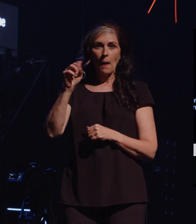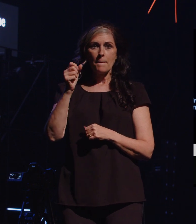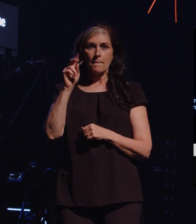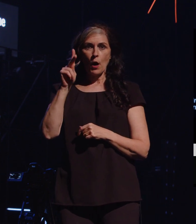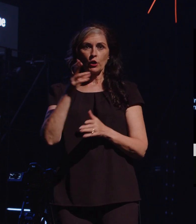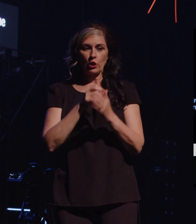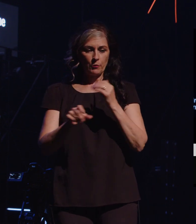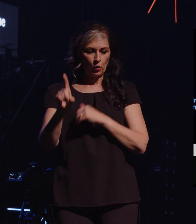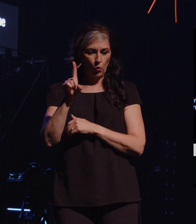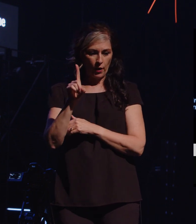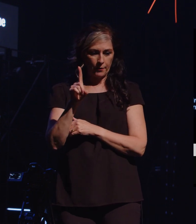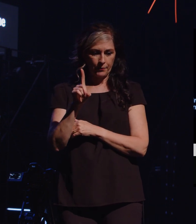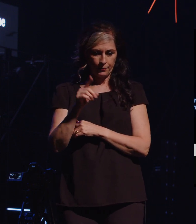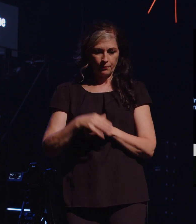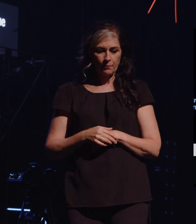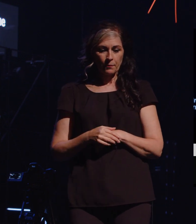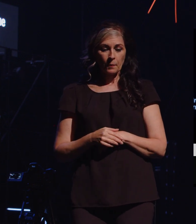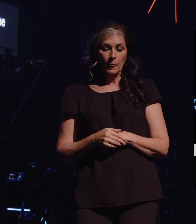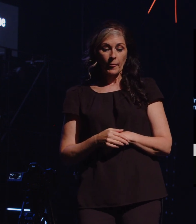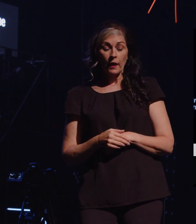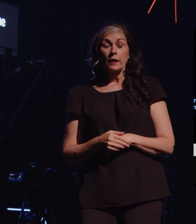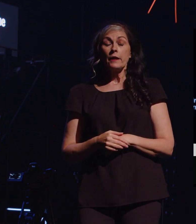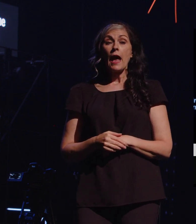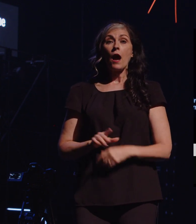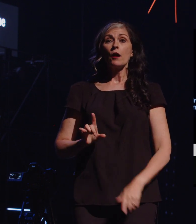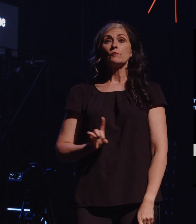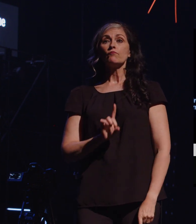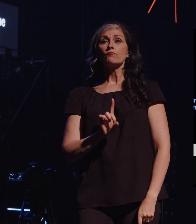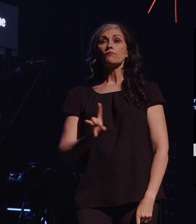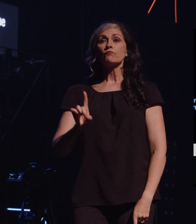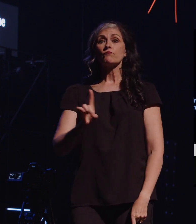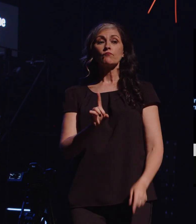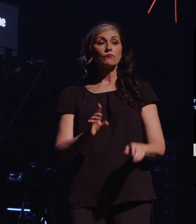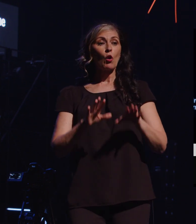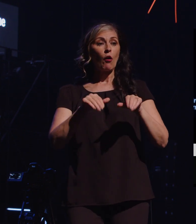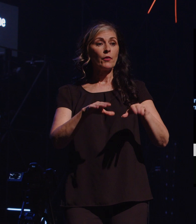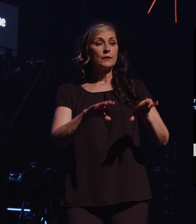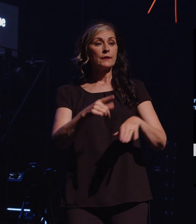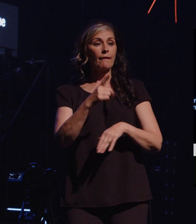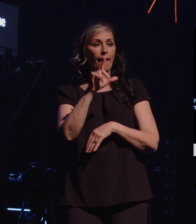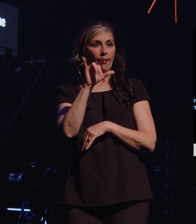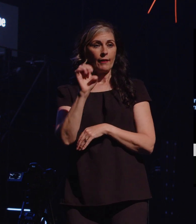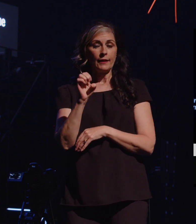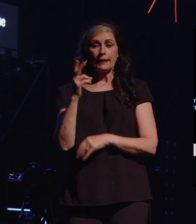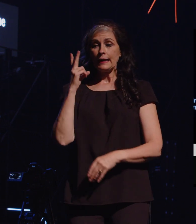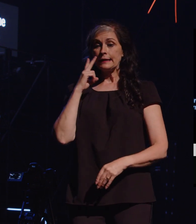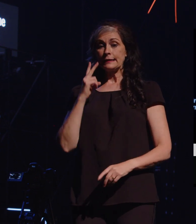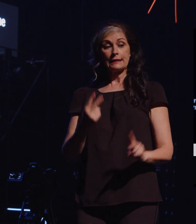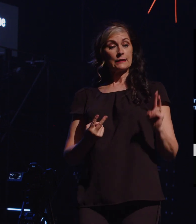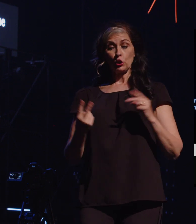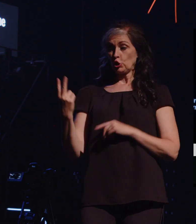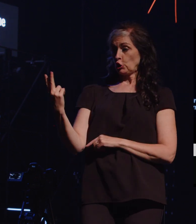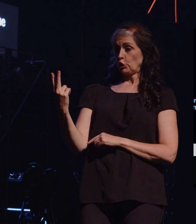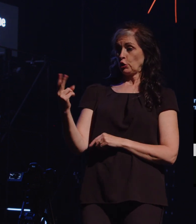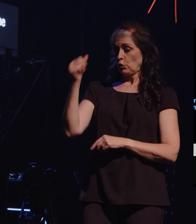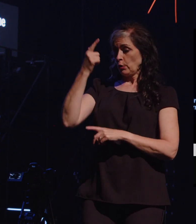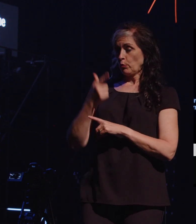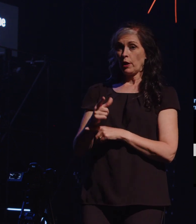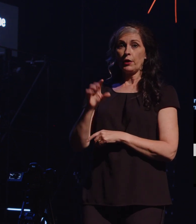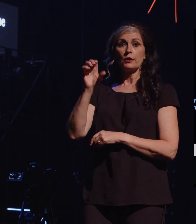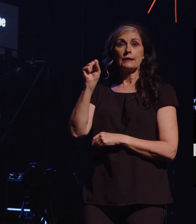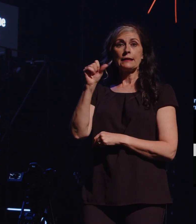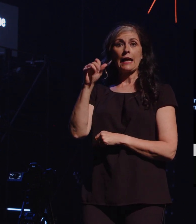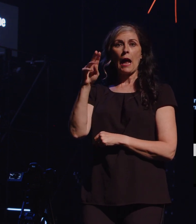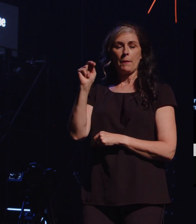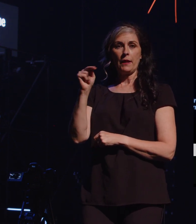through 18. It says, passing alongside the Sea of Galilee, he saw Simon and Andrew, the brother of Simon, casting